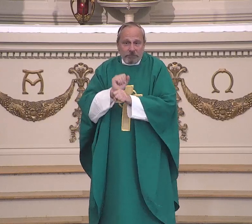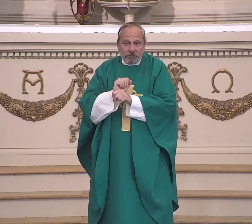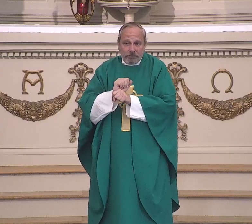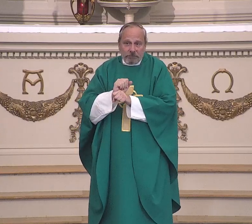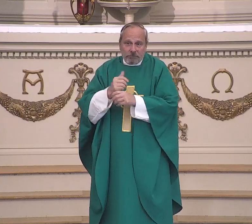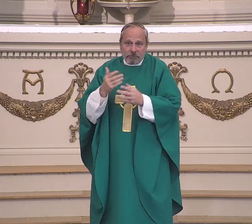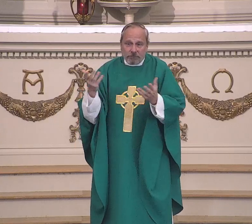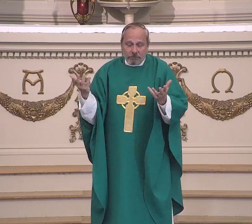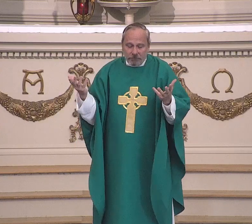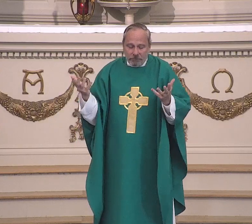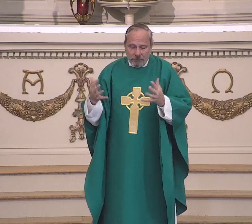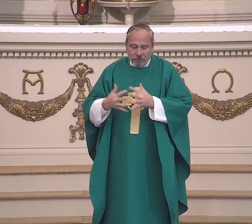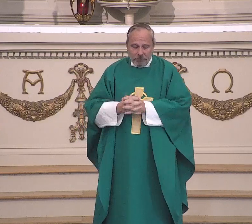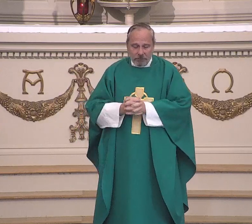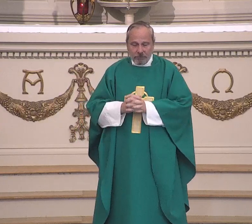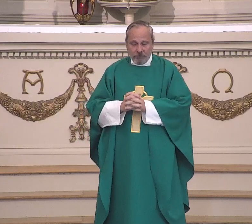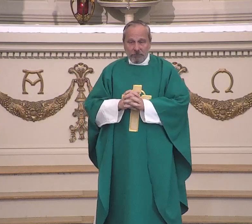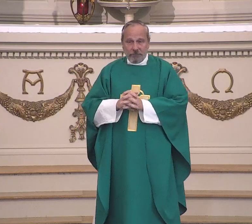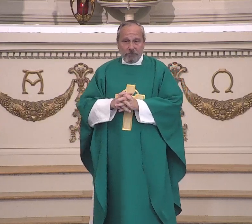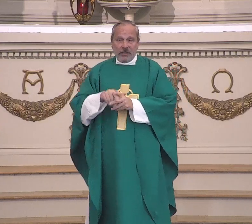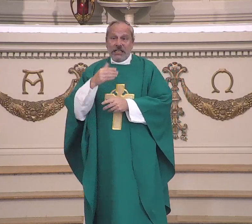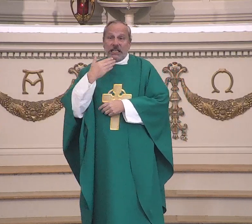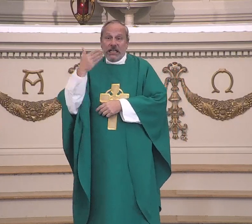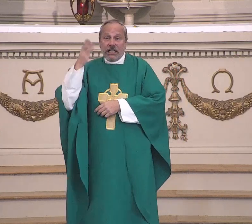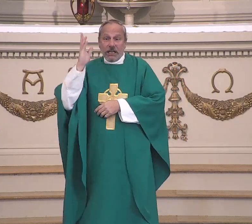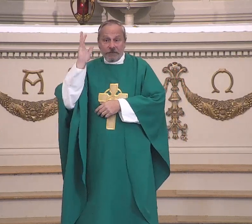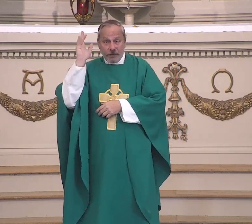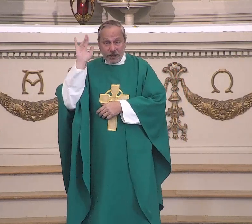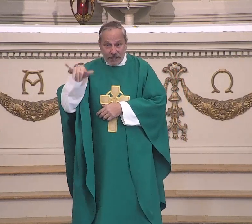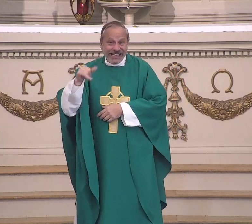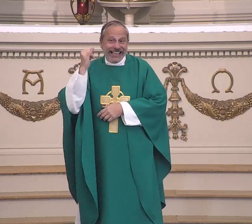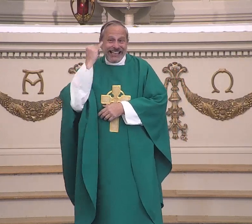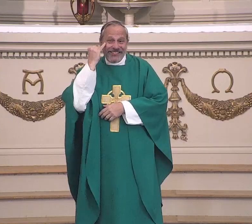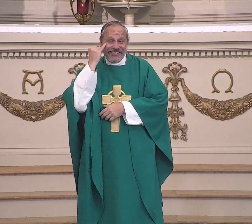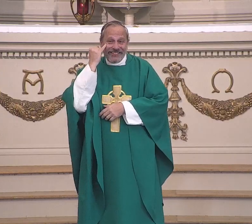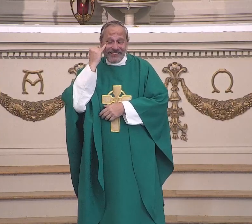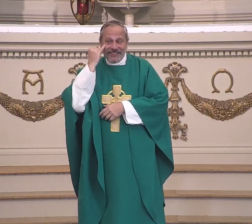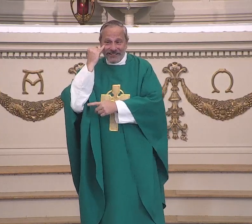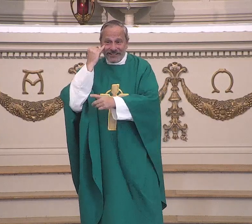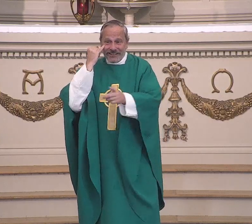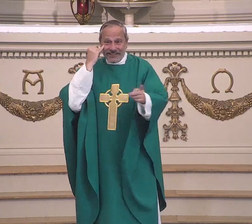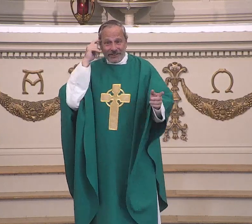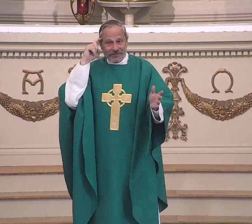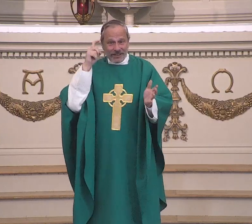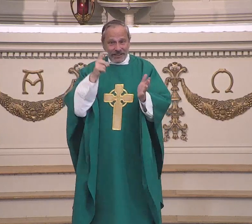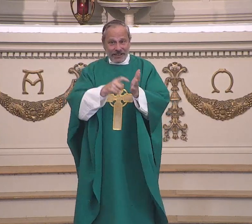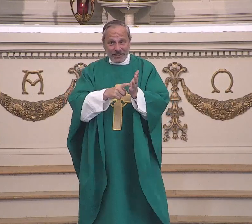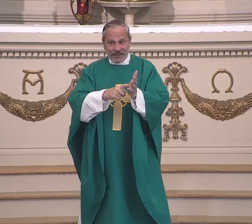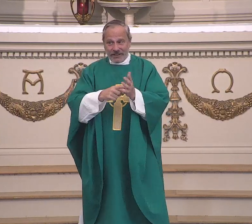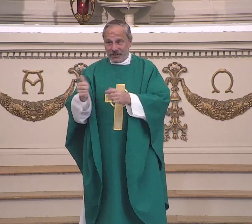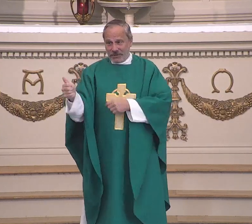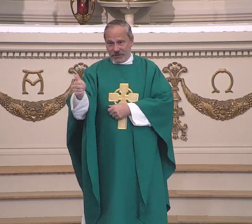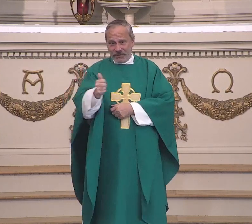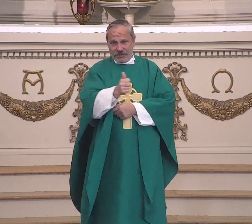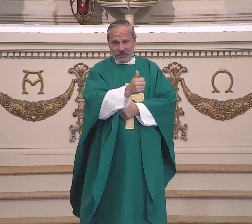God has a crazy kind of love. And we thank God for that. It's true.